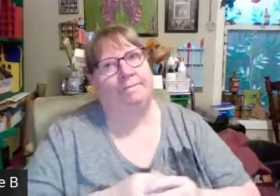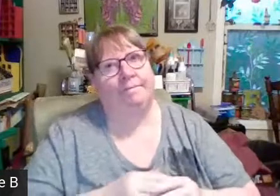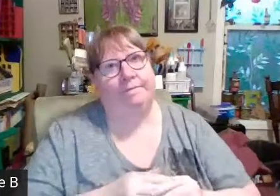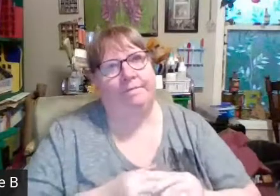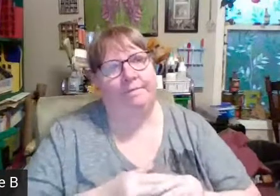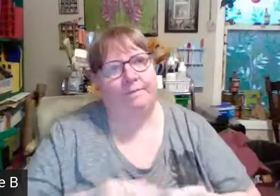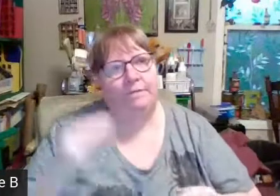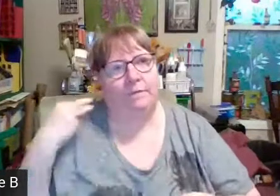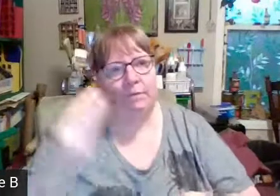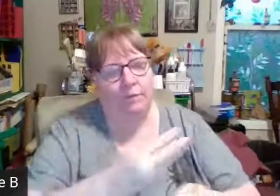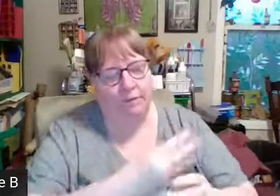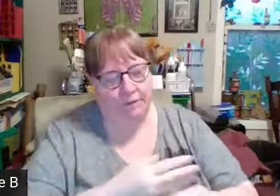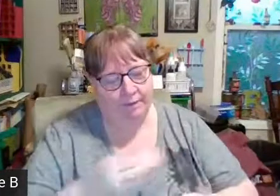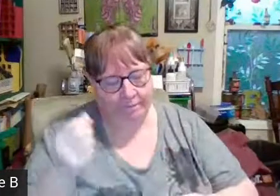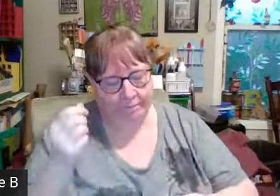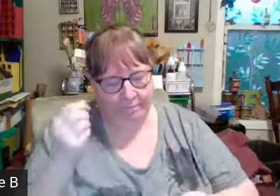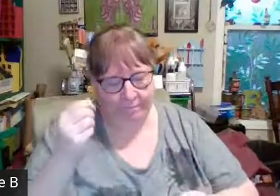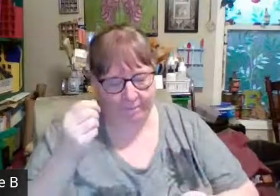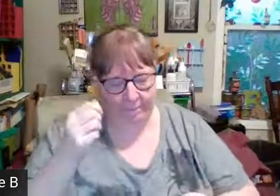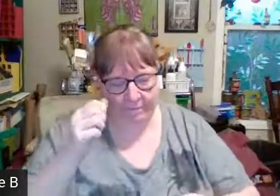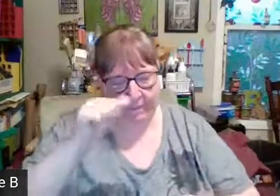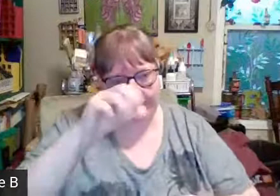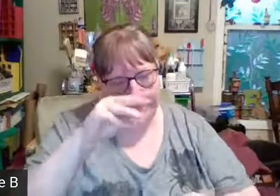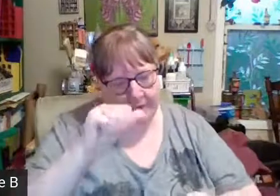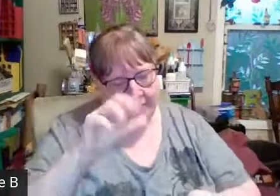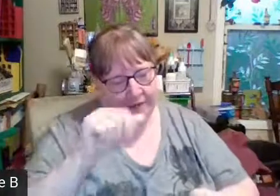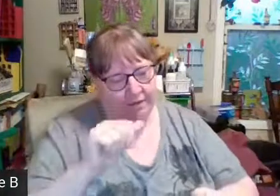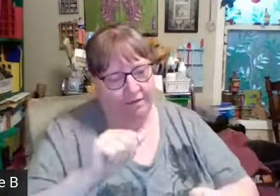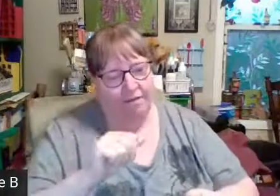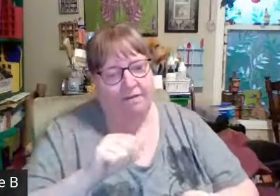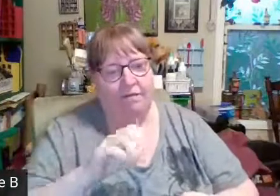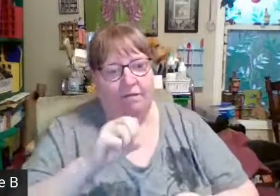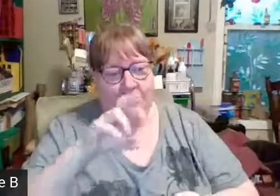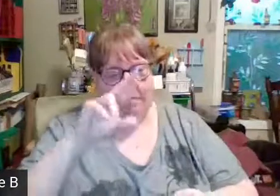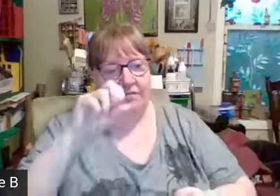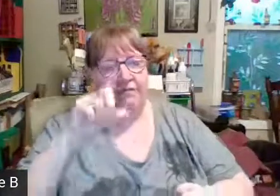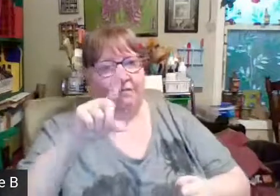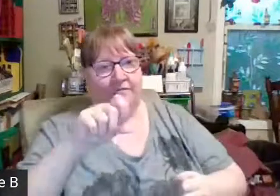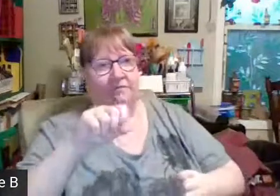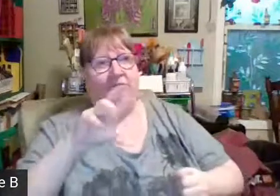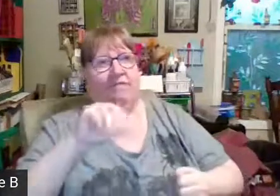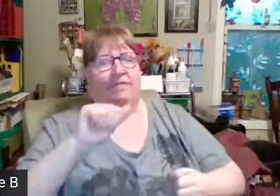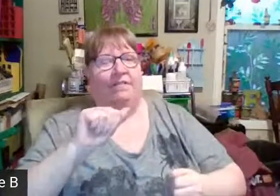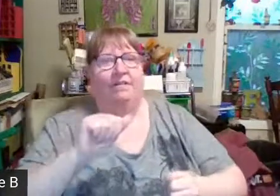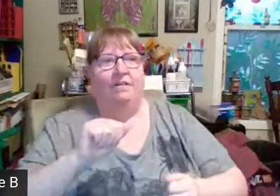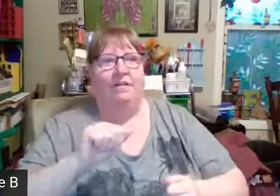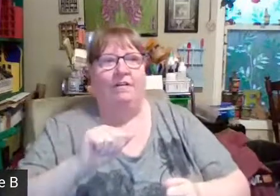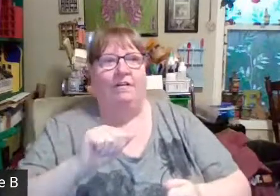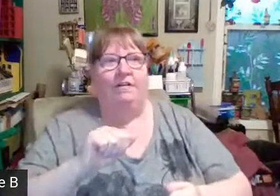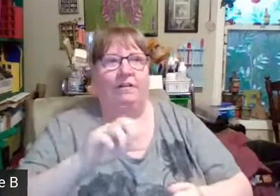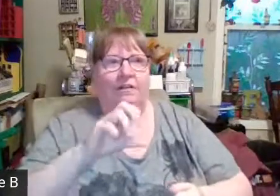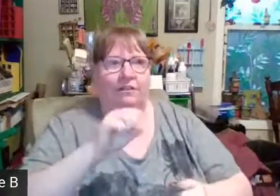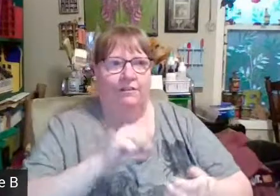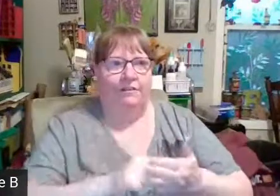we may order from Amazon to a direct ship in that same price. And so some of those things